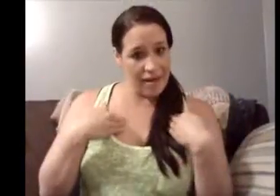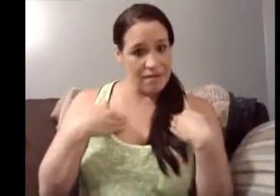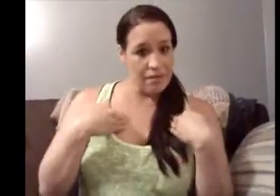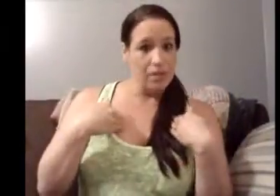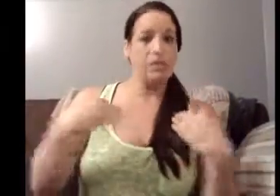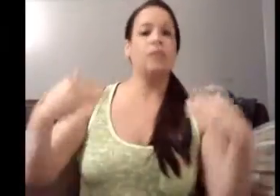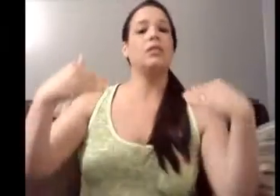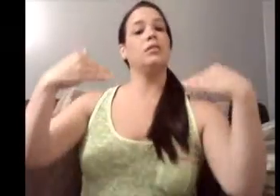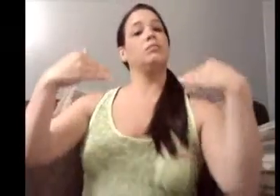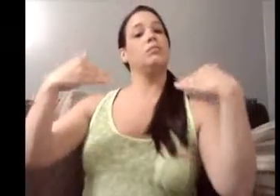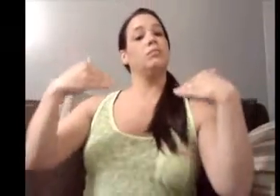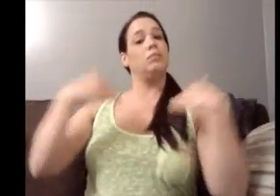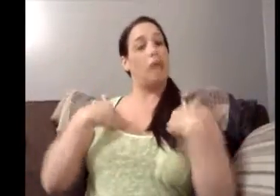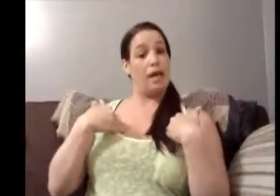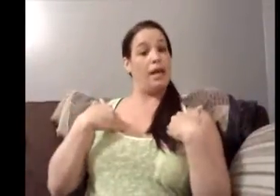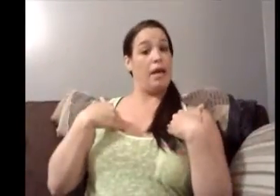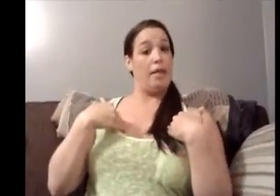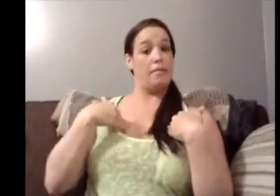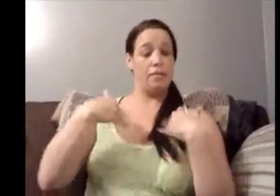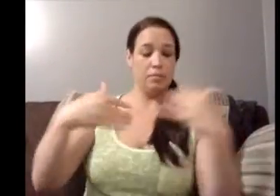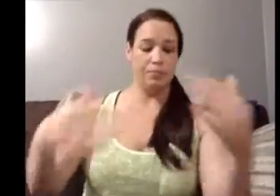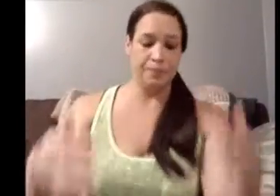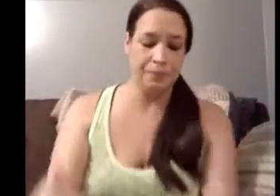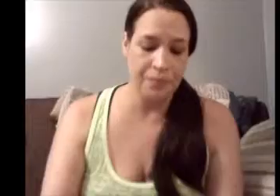Have. I have.